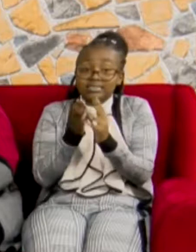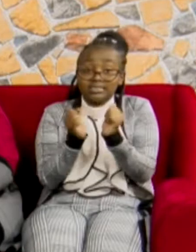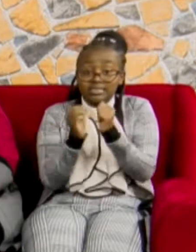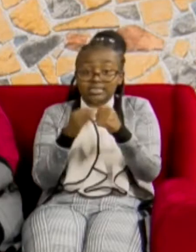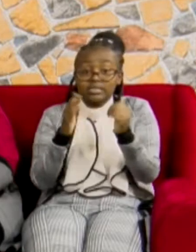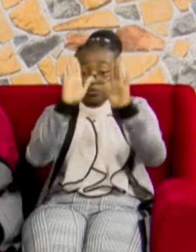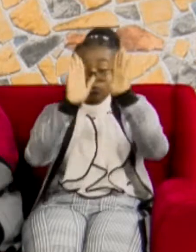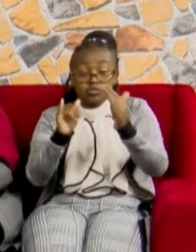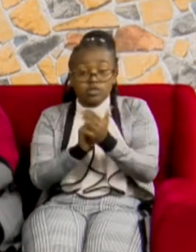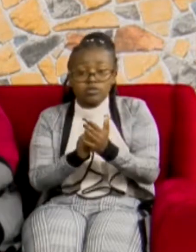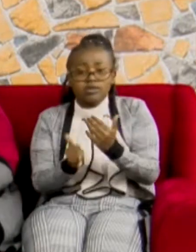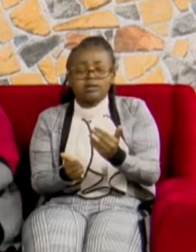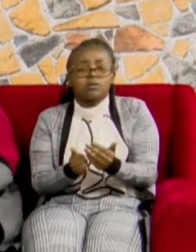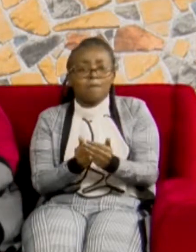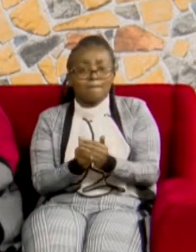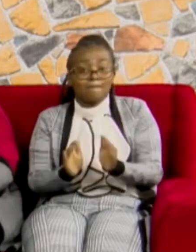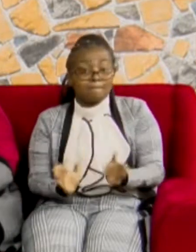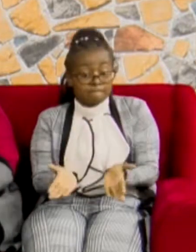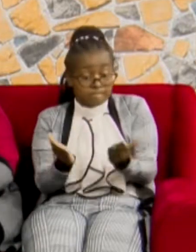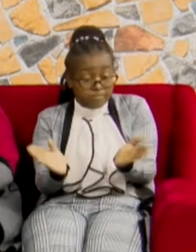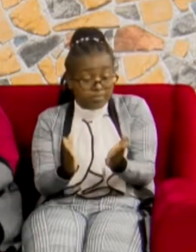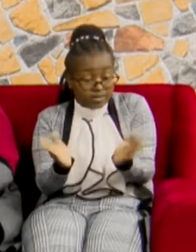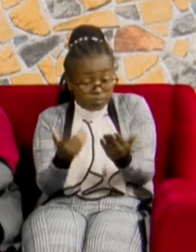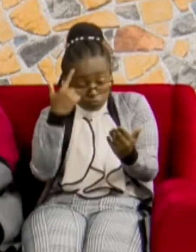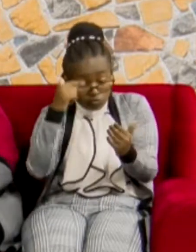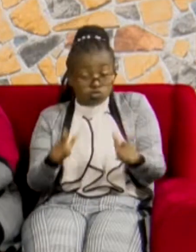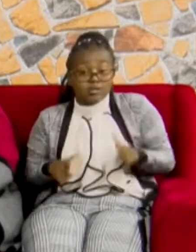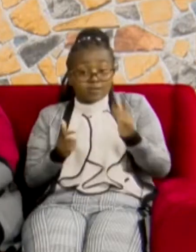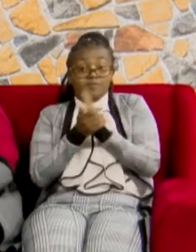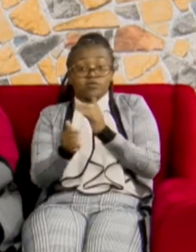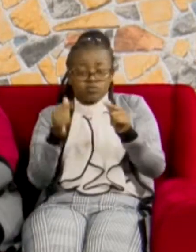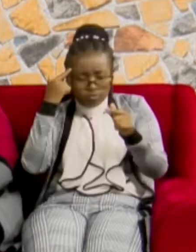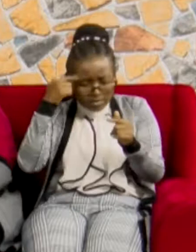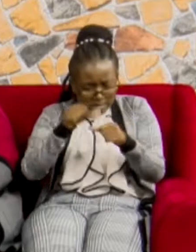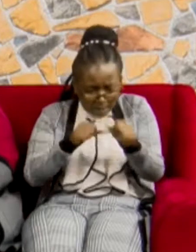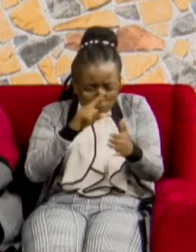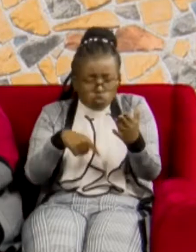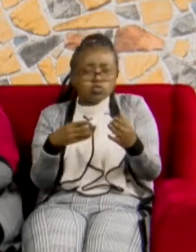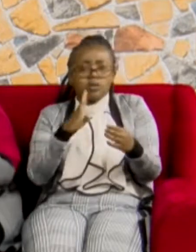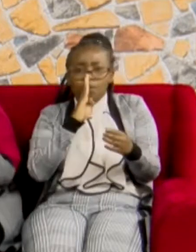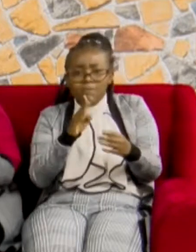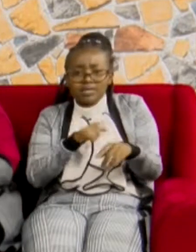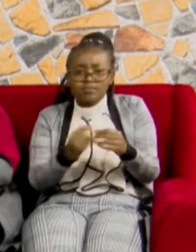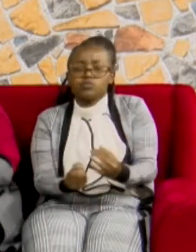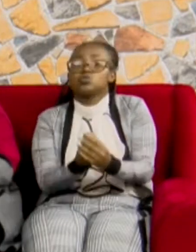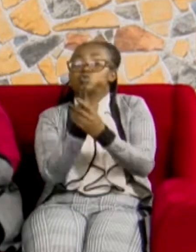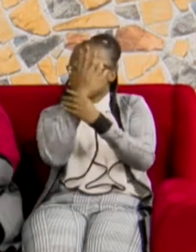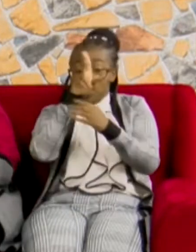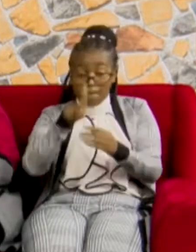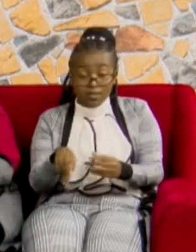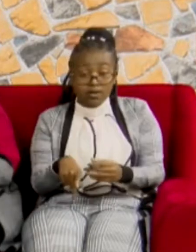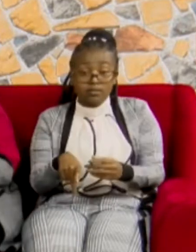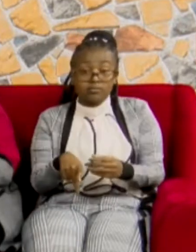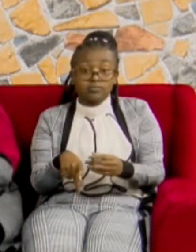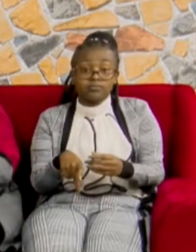that we had to start preparing them for life skills, because we have to think about what do you want to be. When they grow up, they tell us what they want to